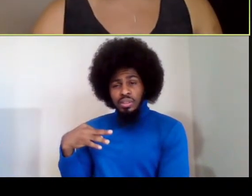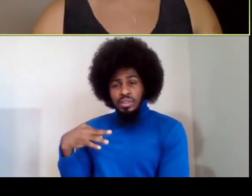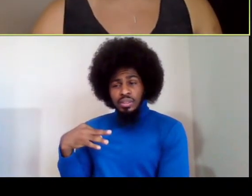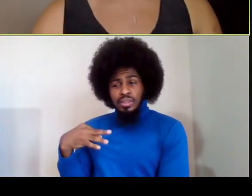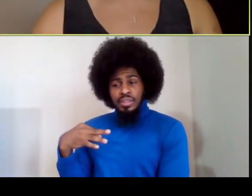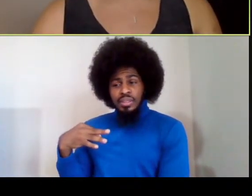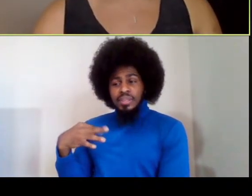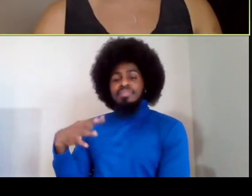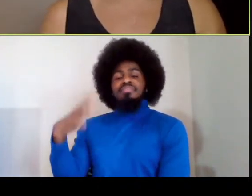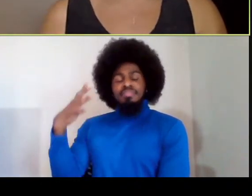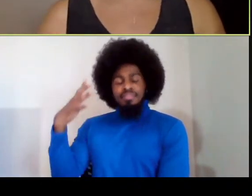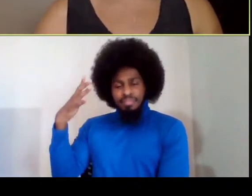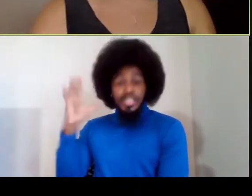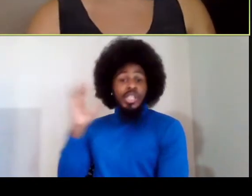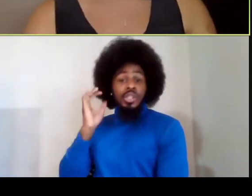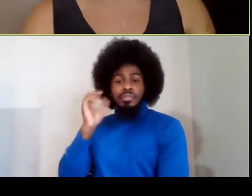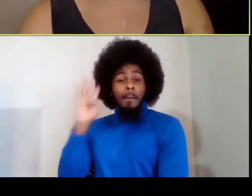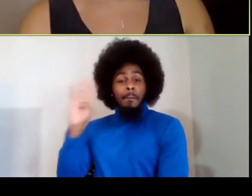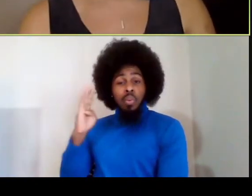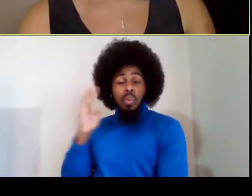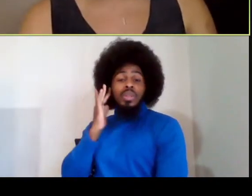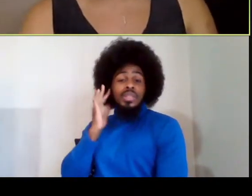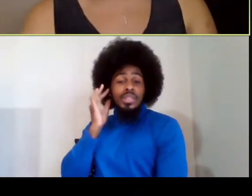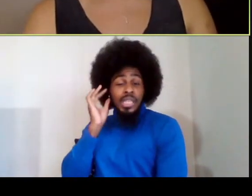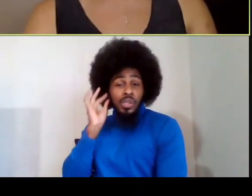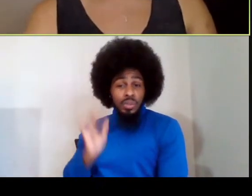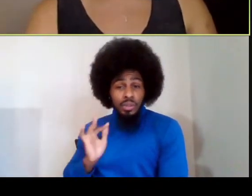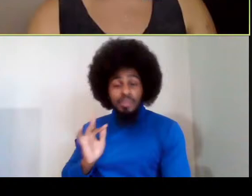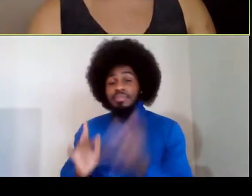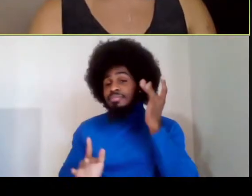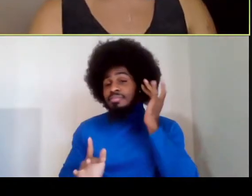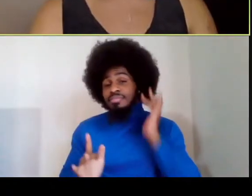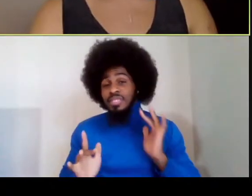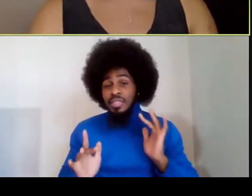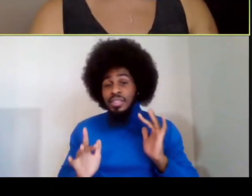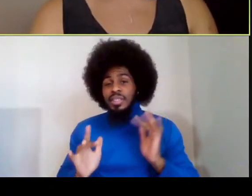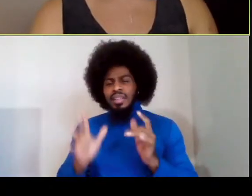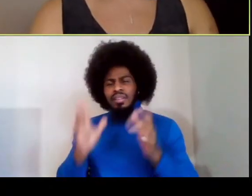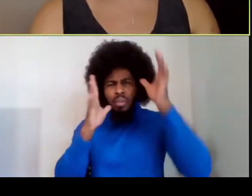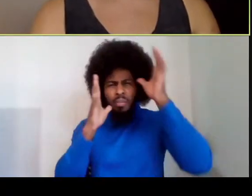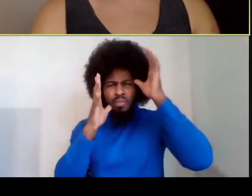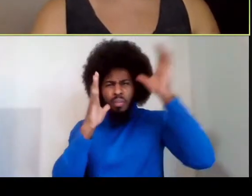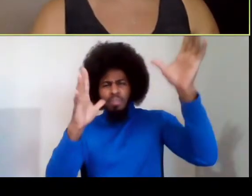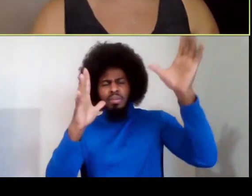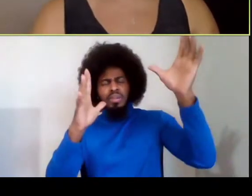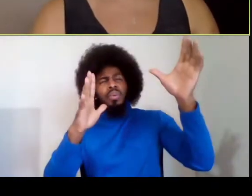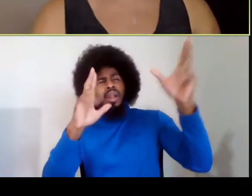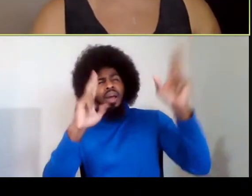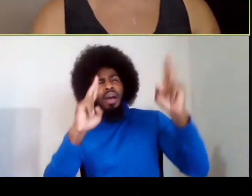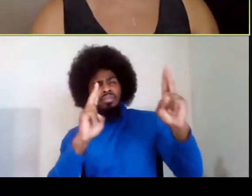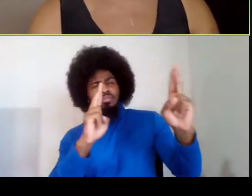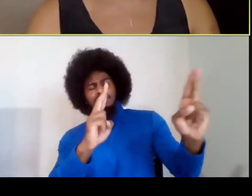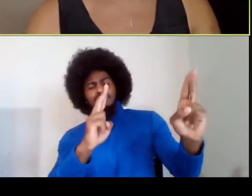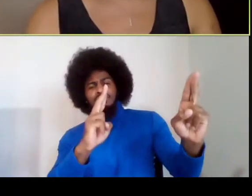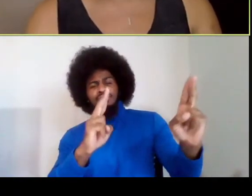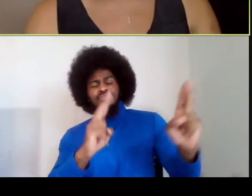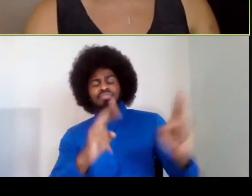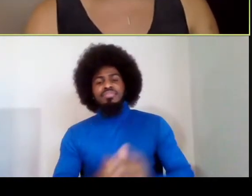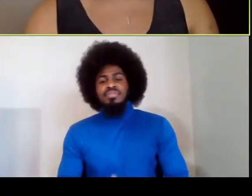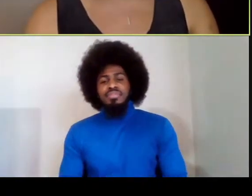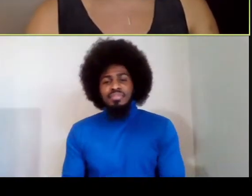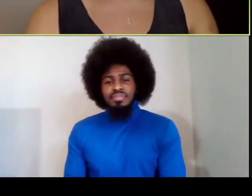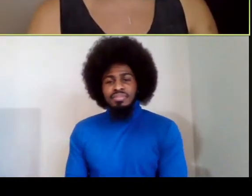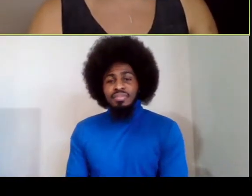am the granddaughter of Lucille and Melvin Madison, and on my paternal side, Gwendolyn I. Allen and Simeon Fowlin. I